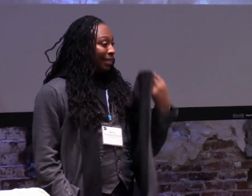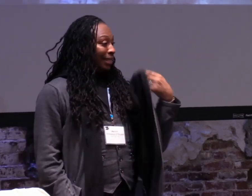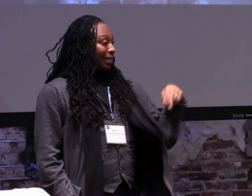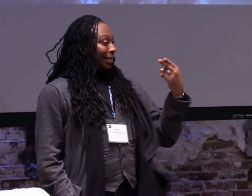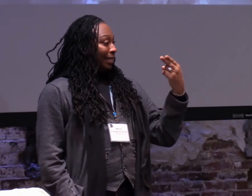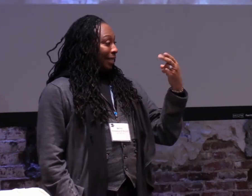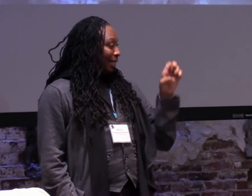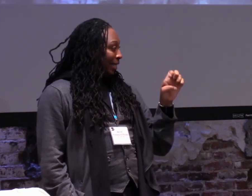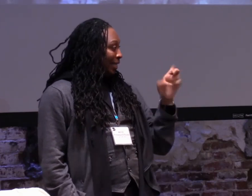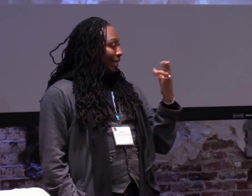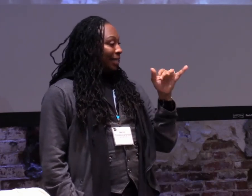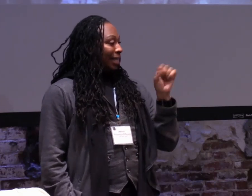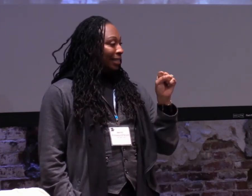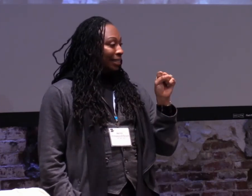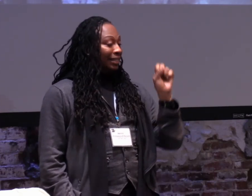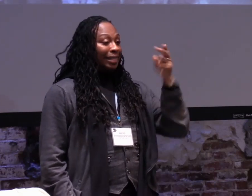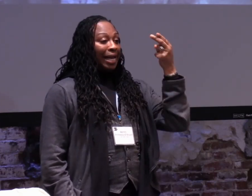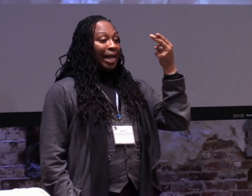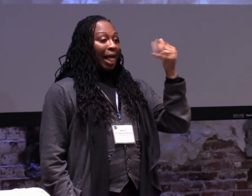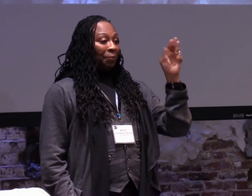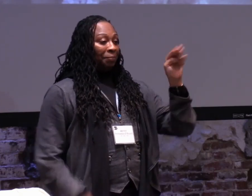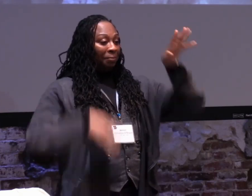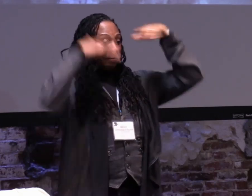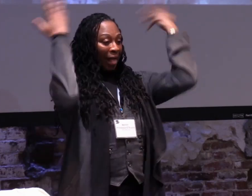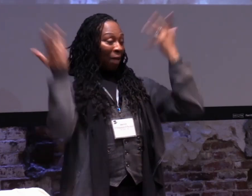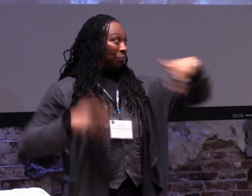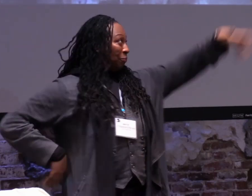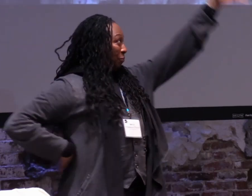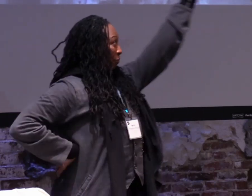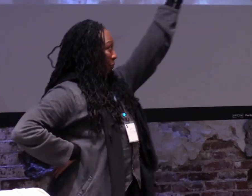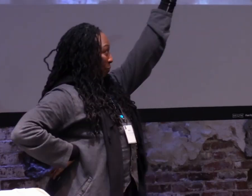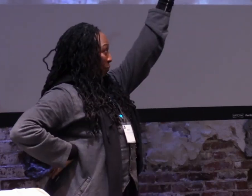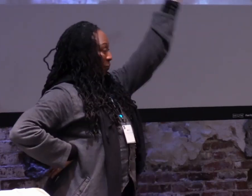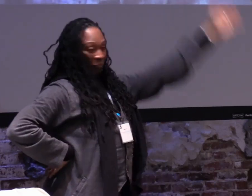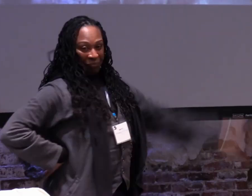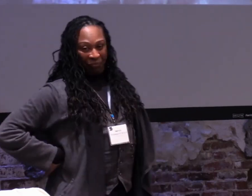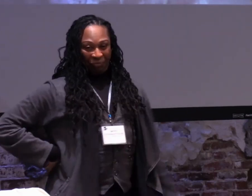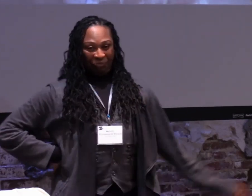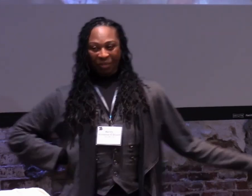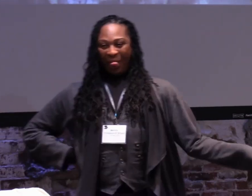And my pronouns are he, his, and him.